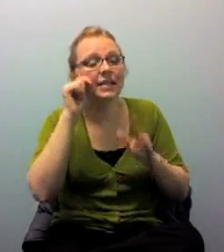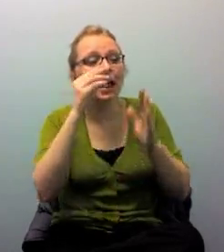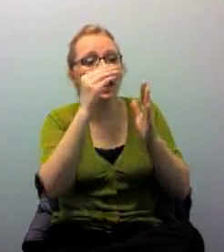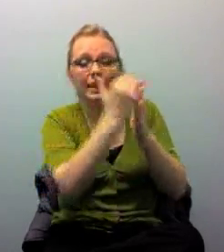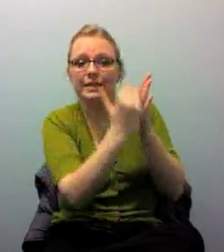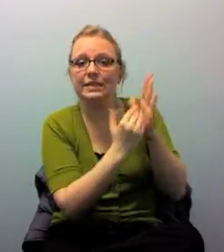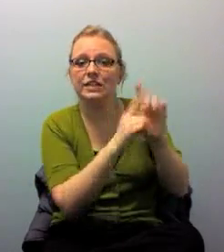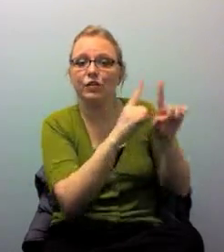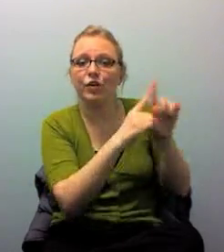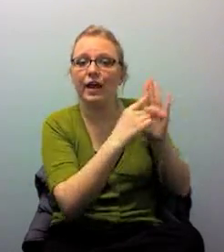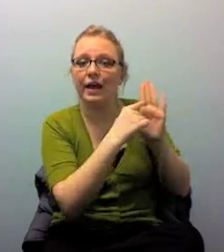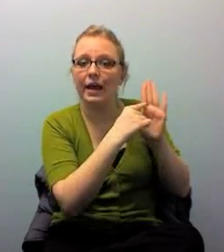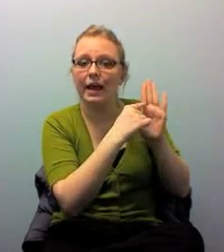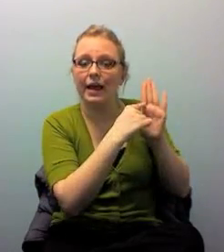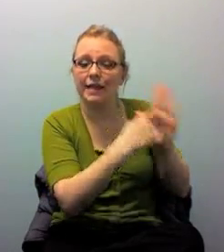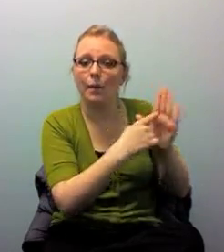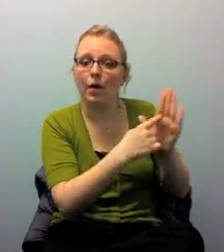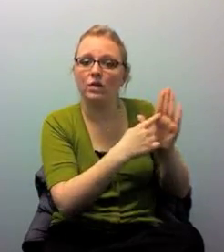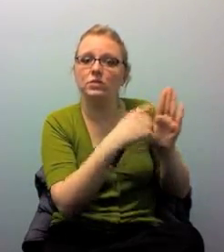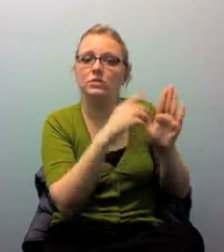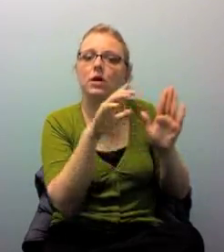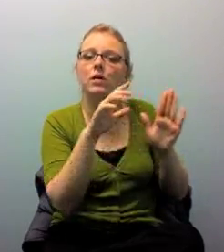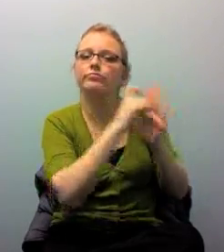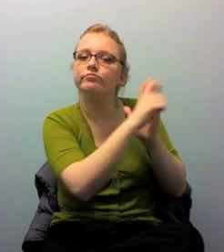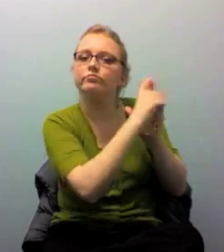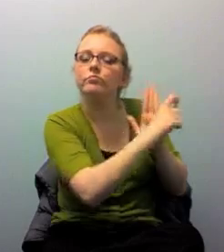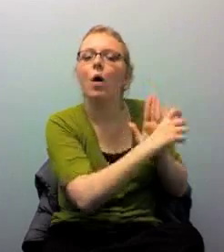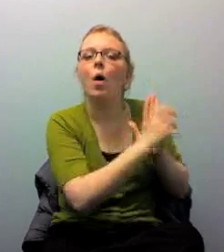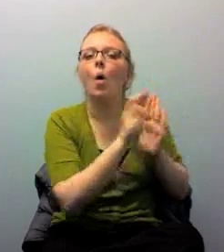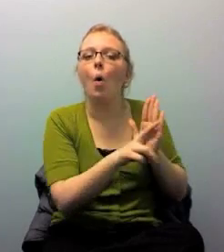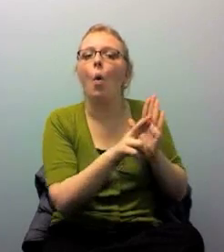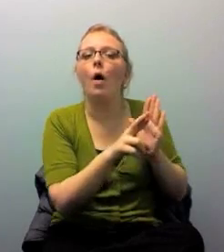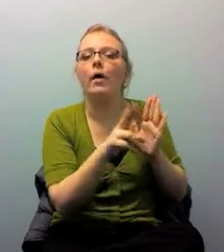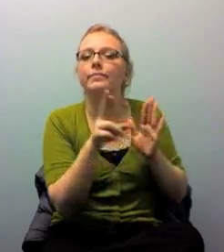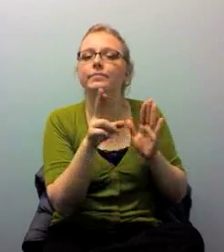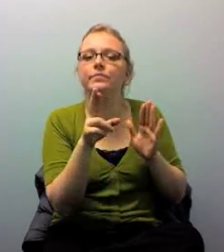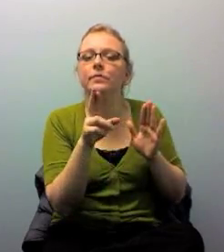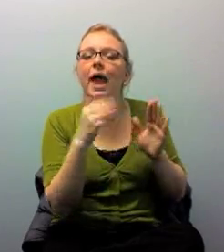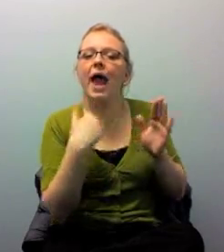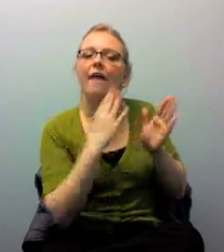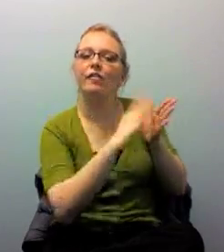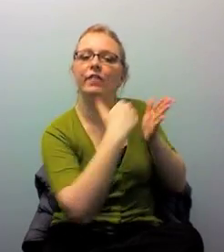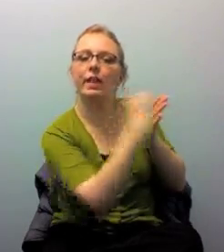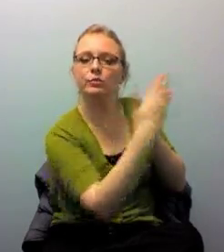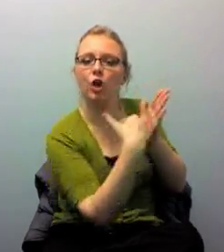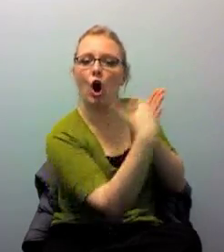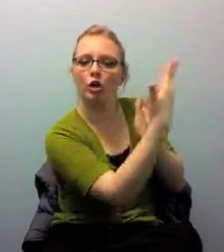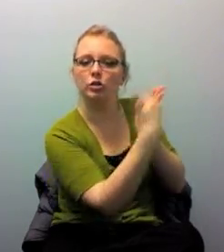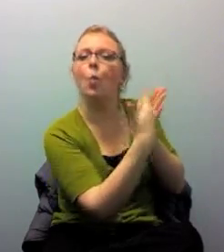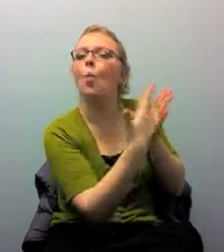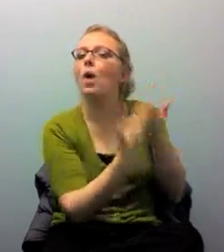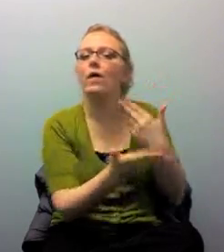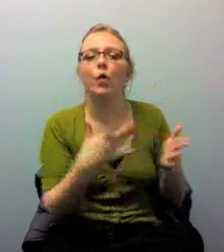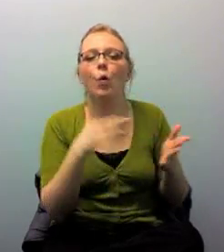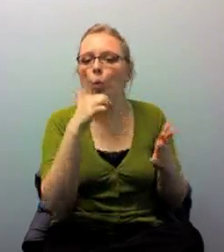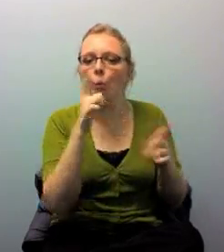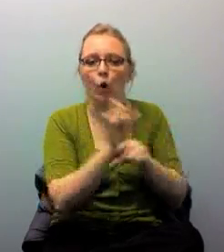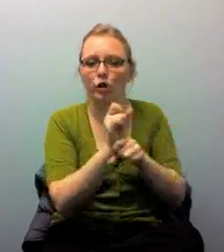classroom, or newsprint that you might have set up on an easel stand like a flip chart. Whatever works for you. After putting together